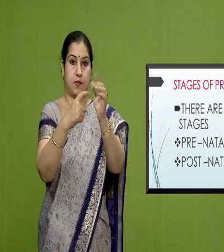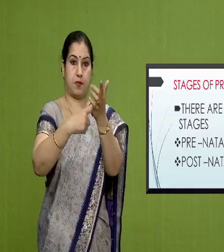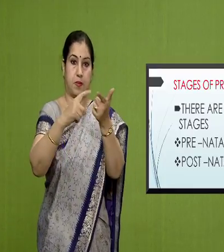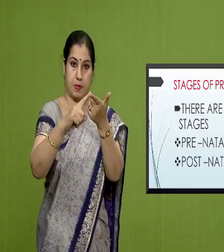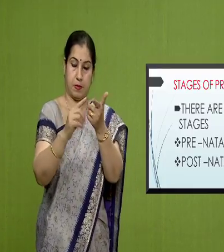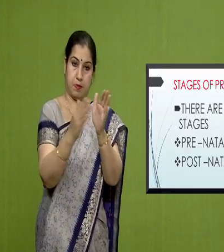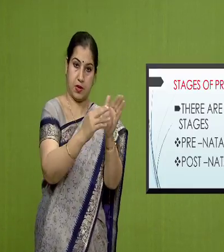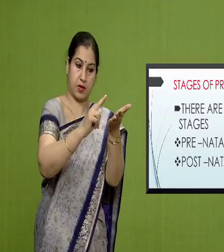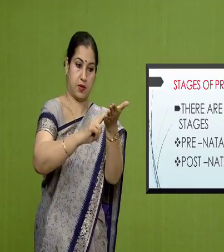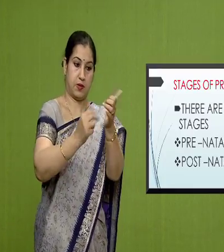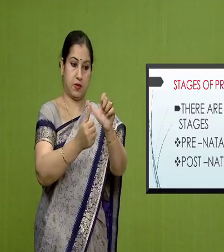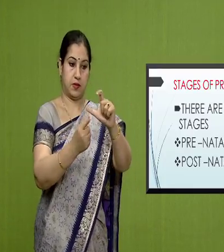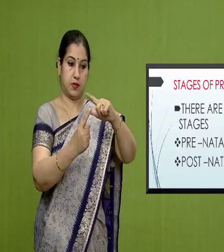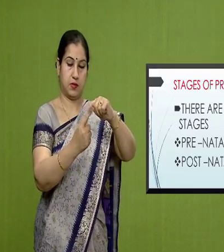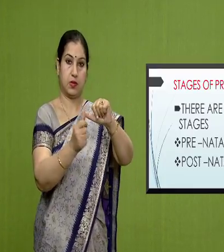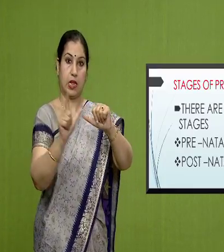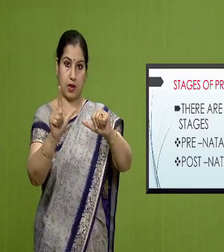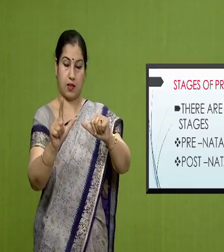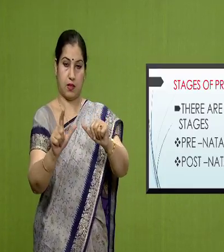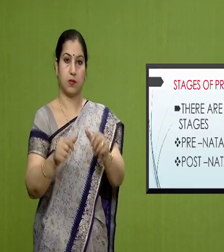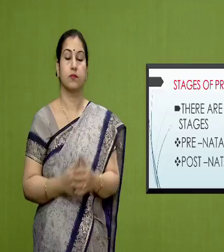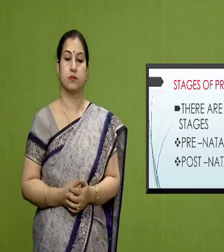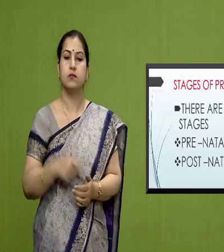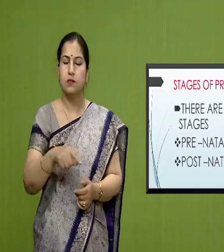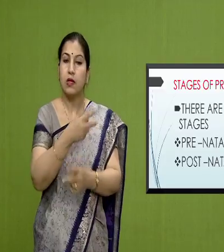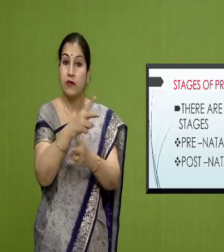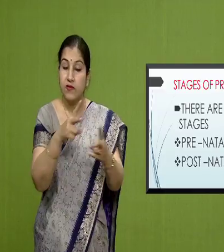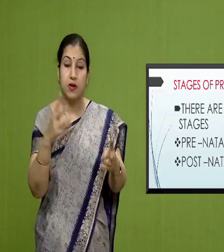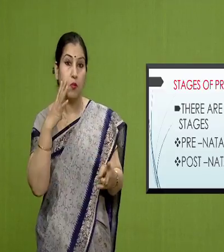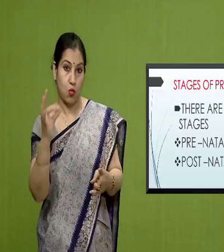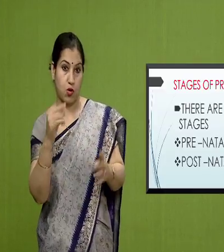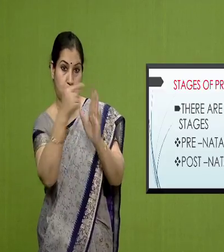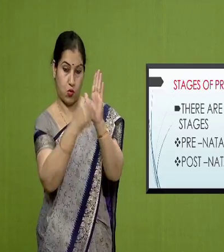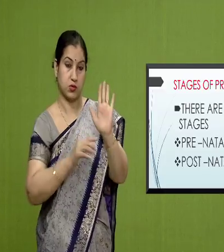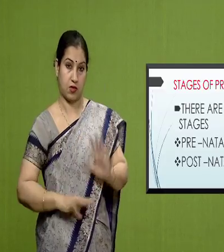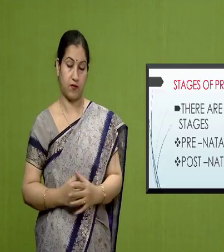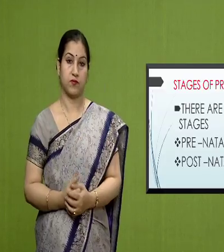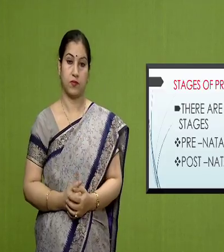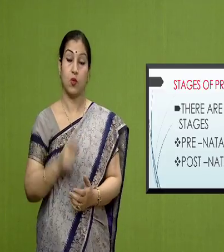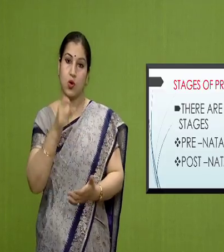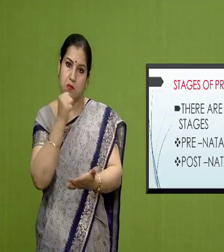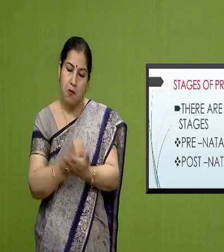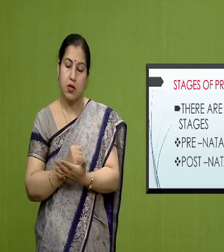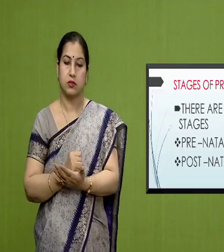Different things are important during this period, and one must take